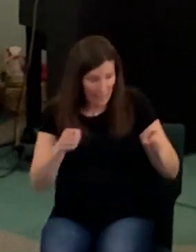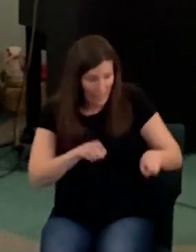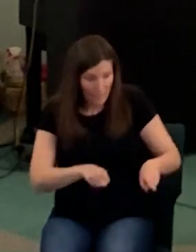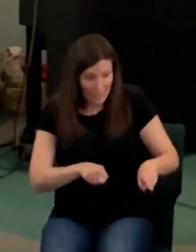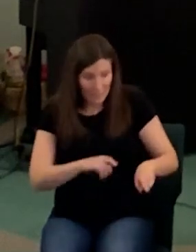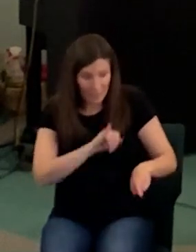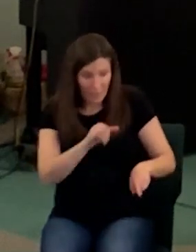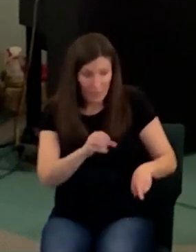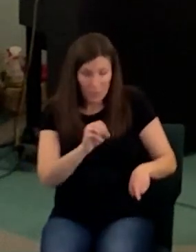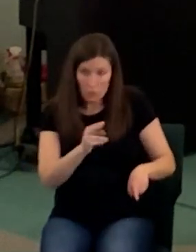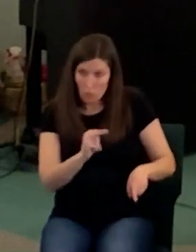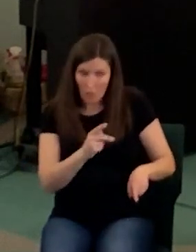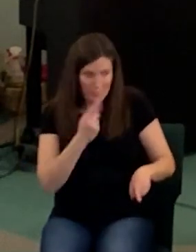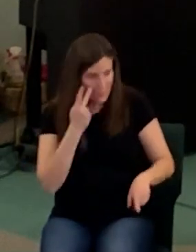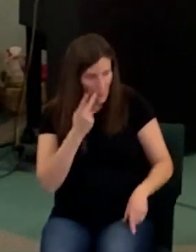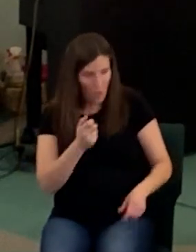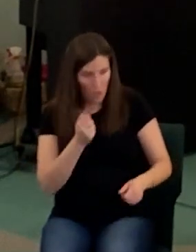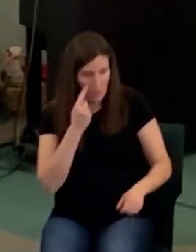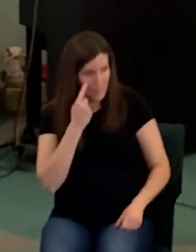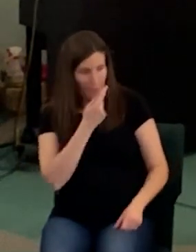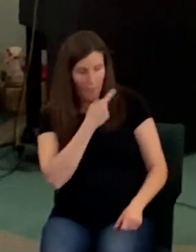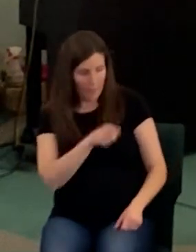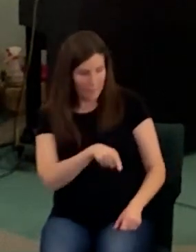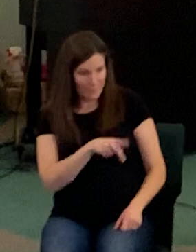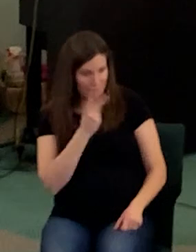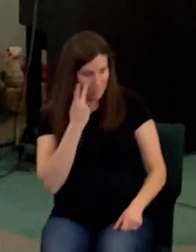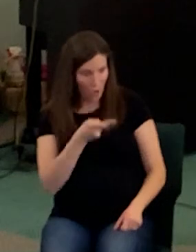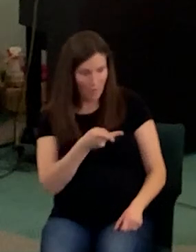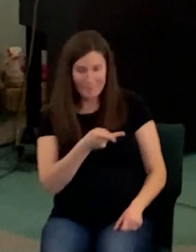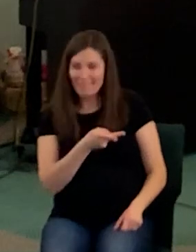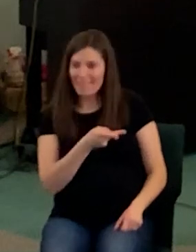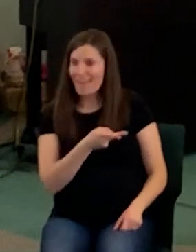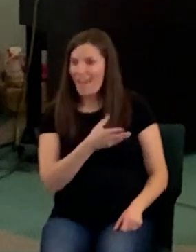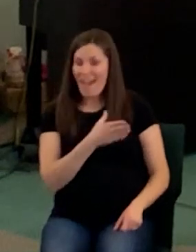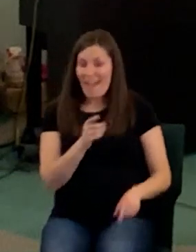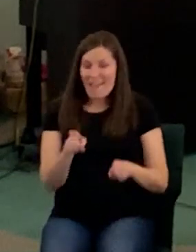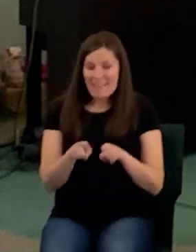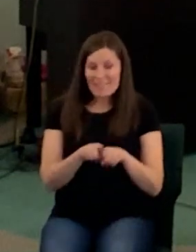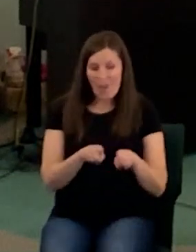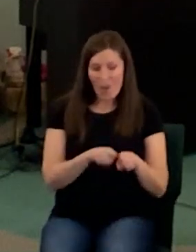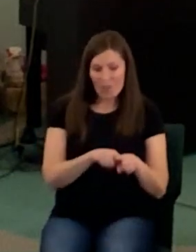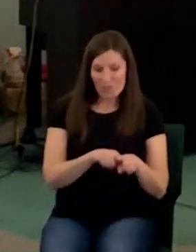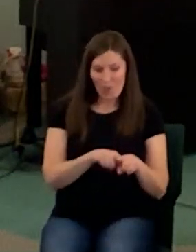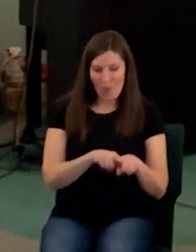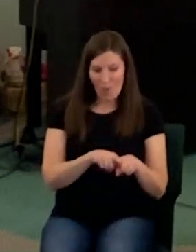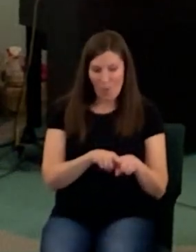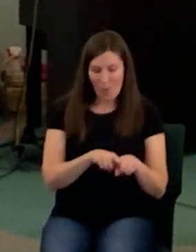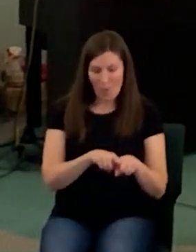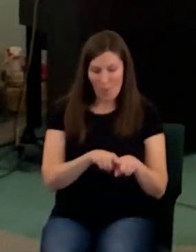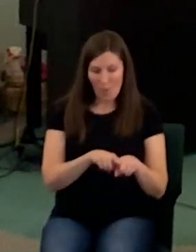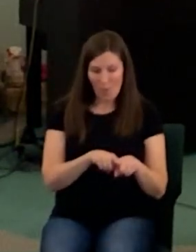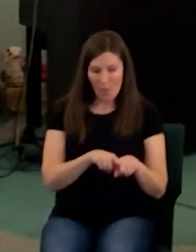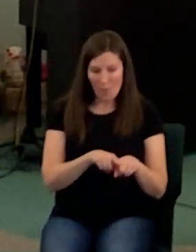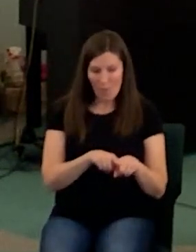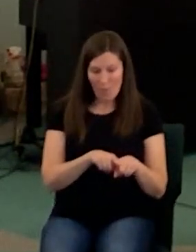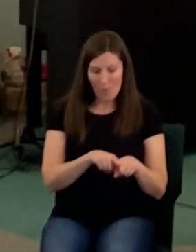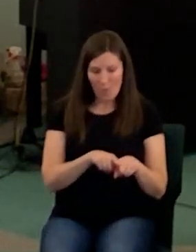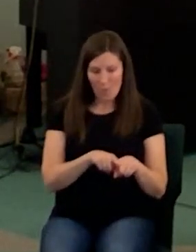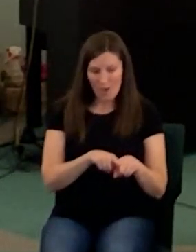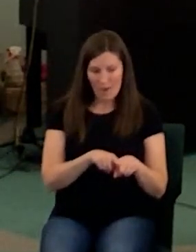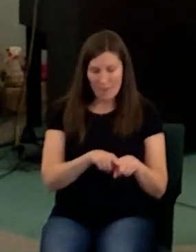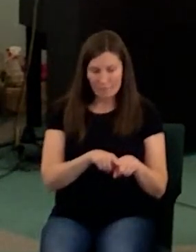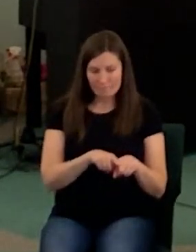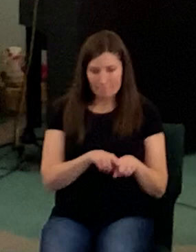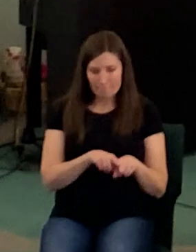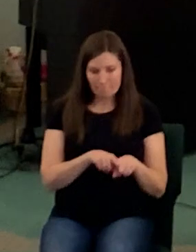firsthand. He was there and he witnessed it. And also, if it reflects or means anything to